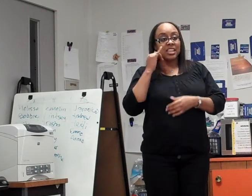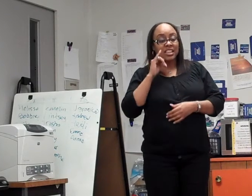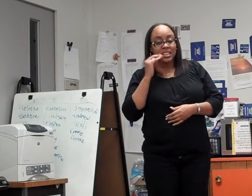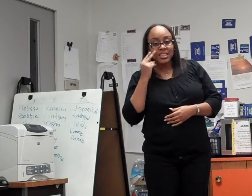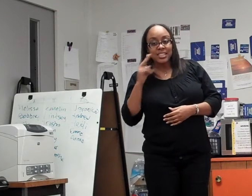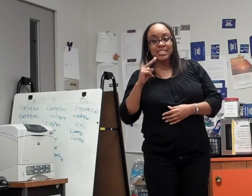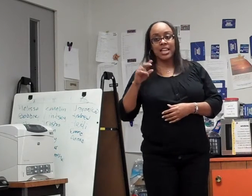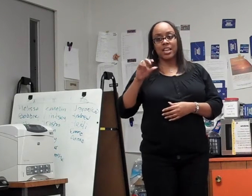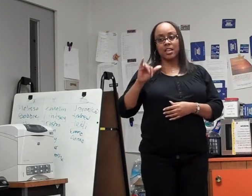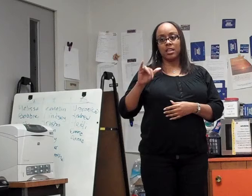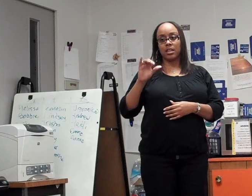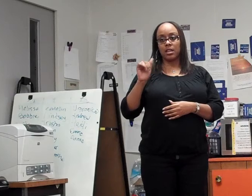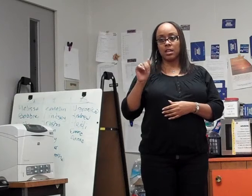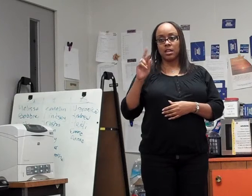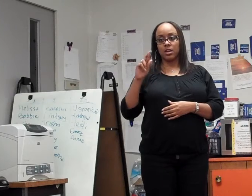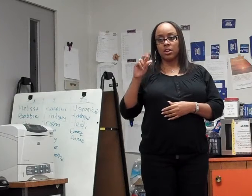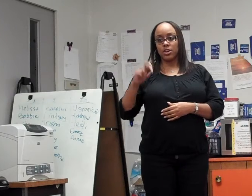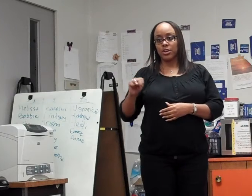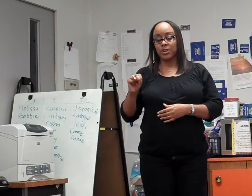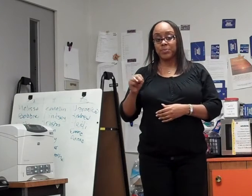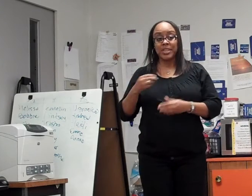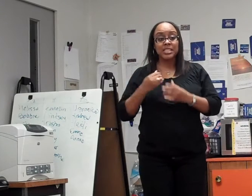urine is what's actually coming out. Just to make sure